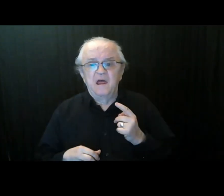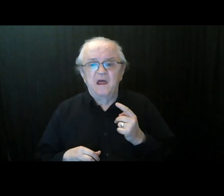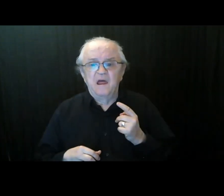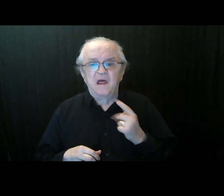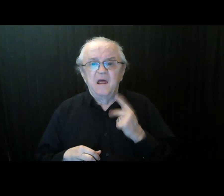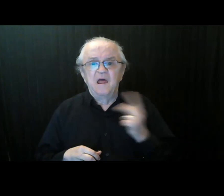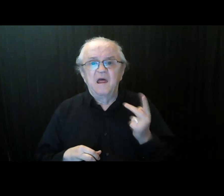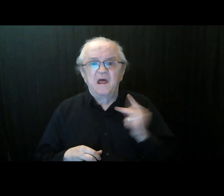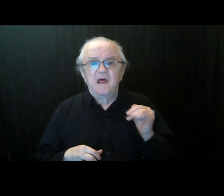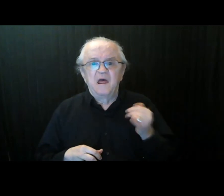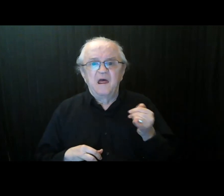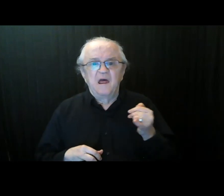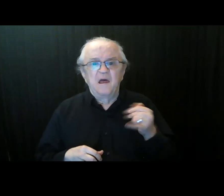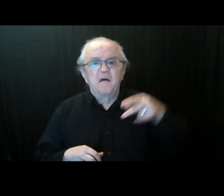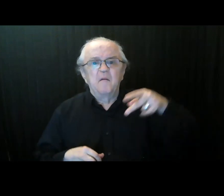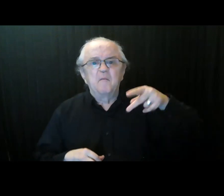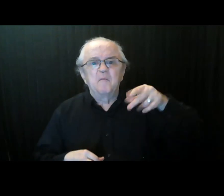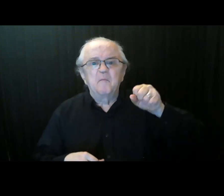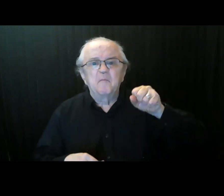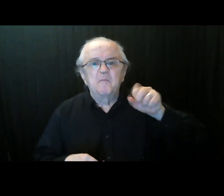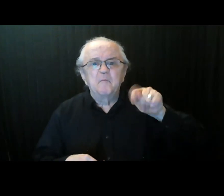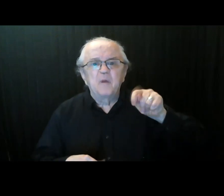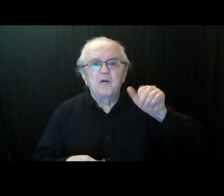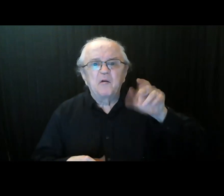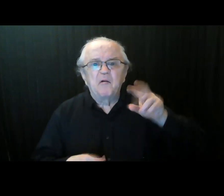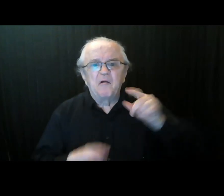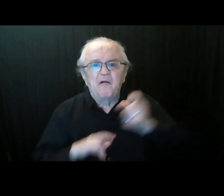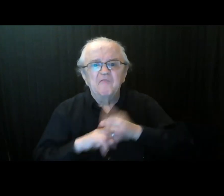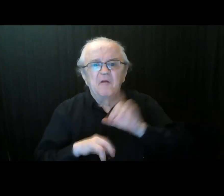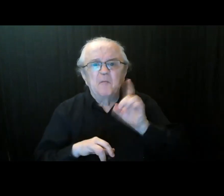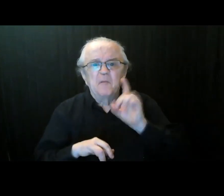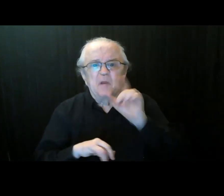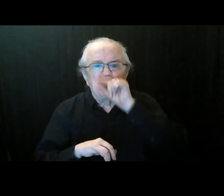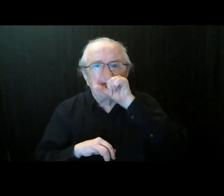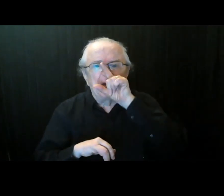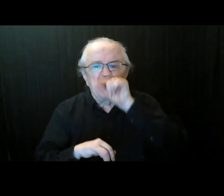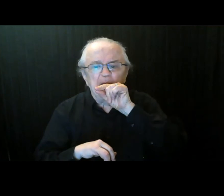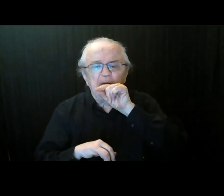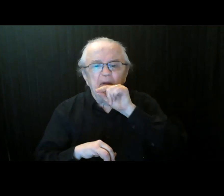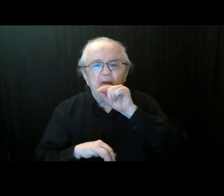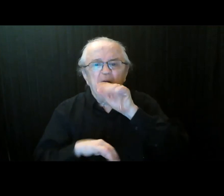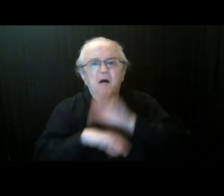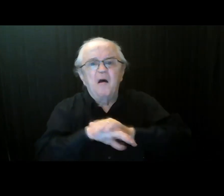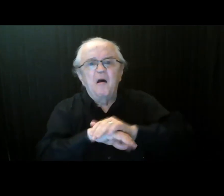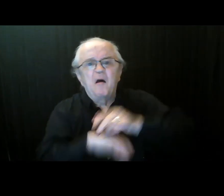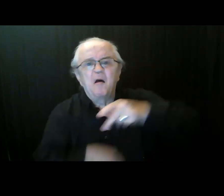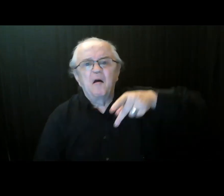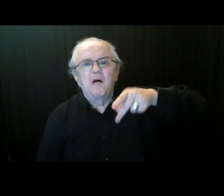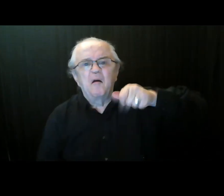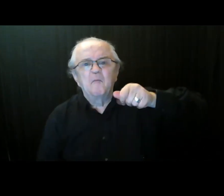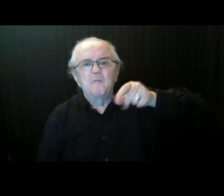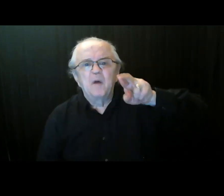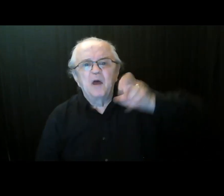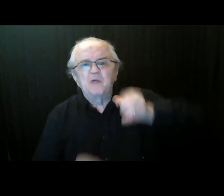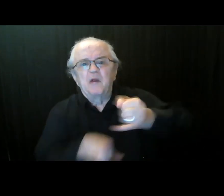a picture postcard from Dickie Pete. He was on Padre Island on the bow of a boat